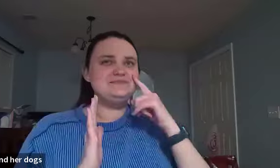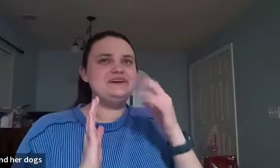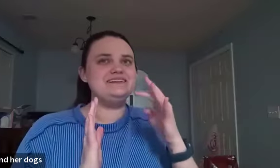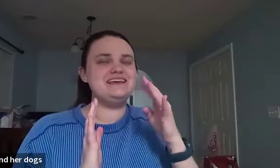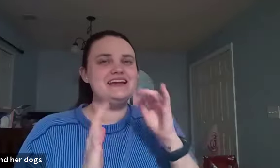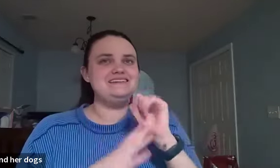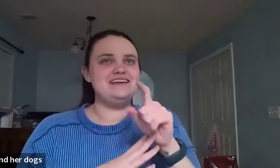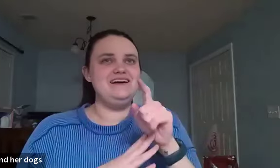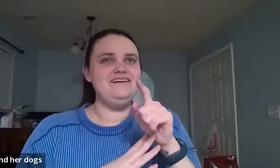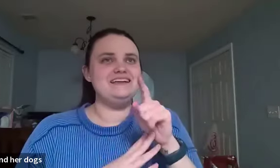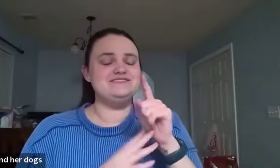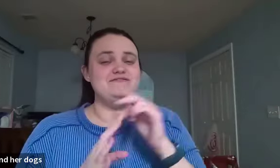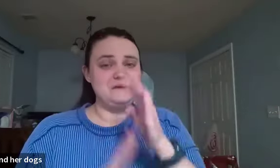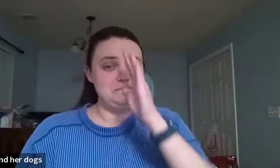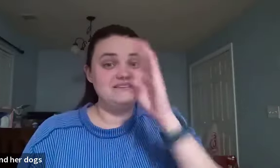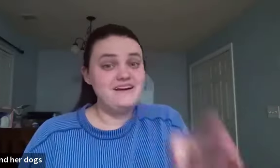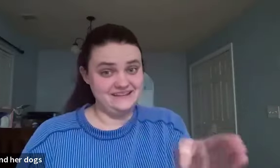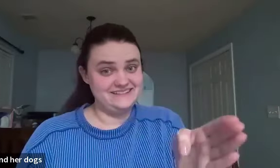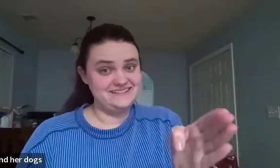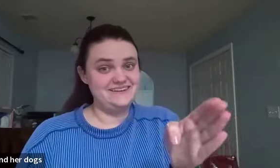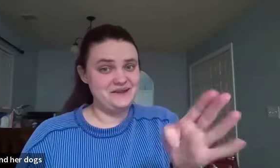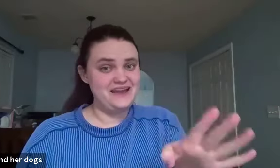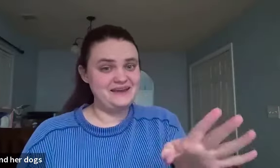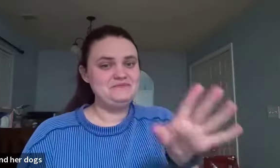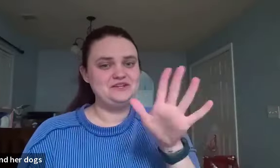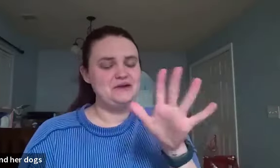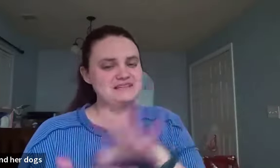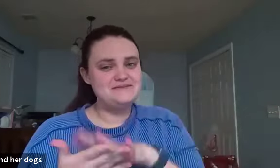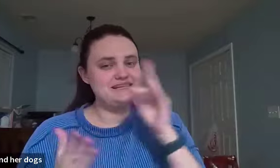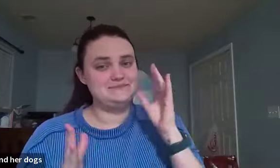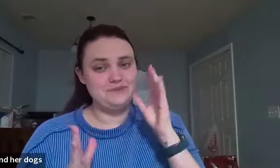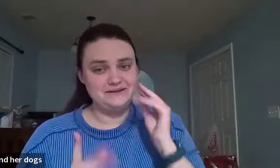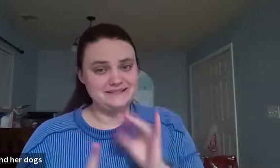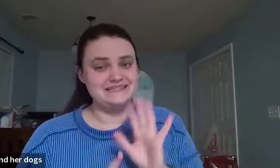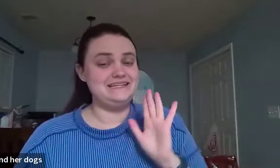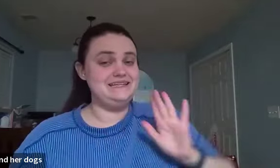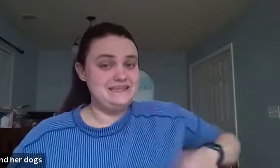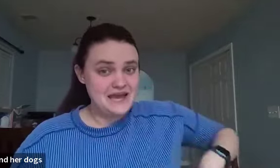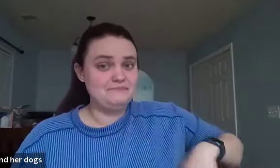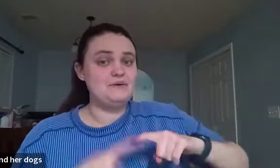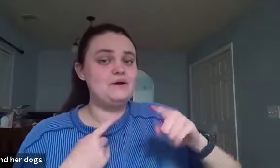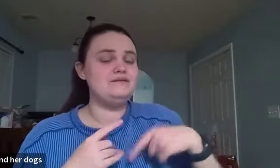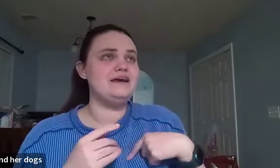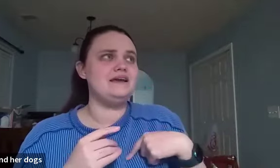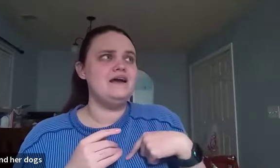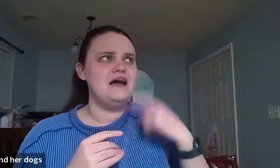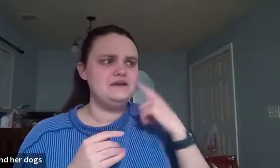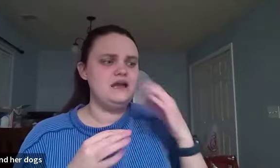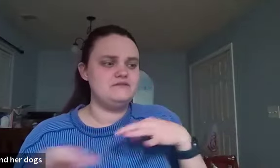think it's because ASL is very blunt. Okay. You guys haven't experienced it yet, but when like I think we have a